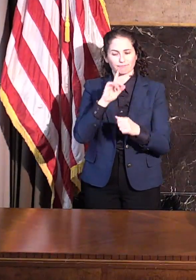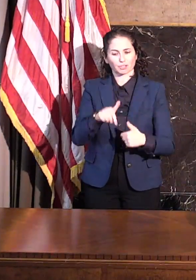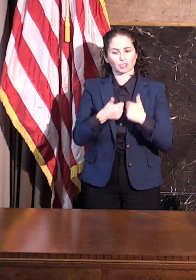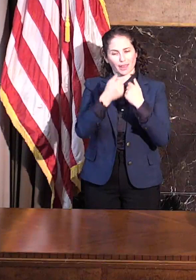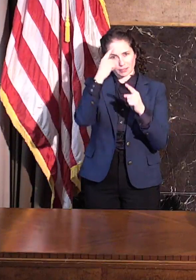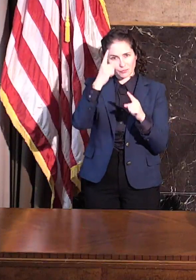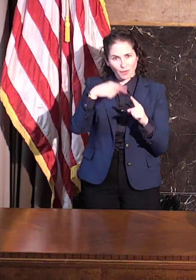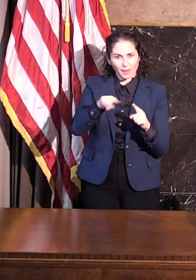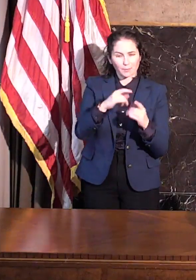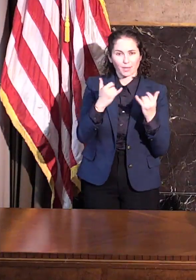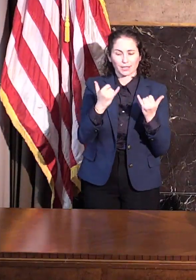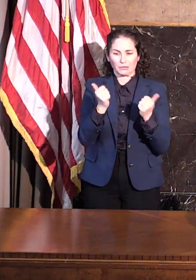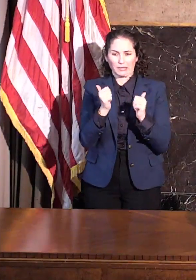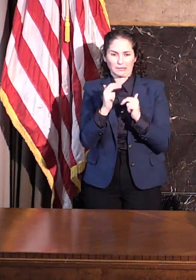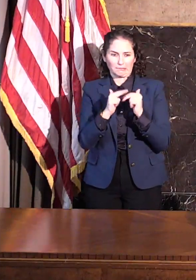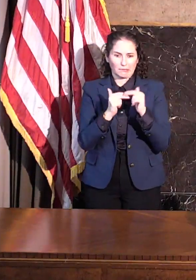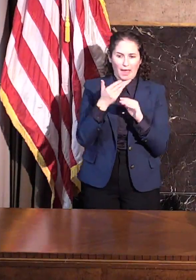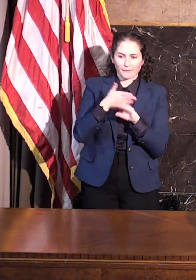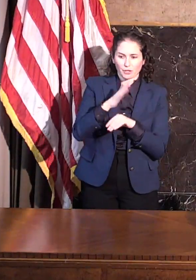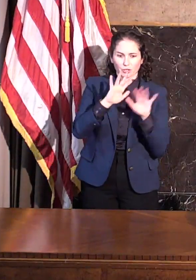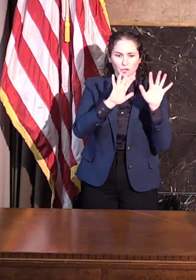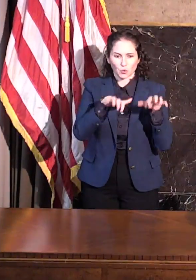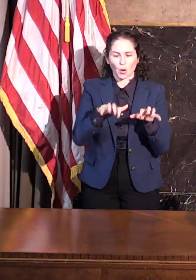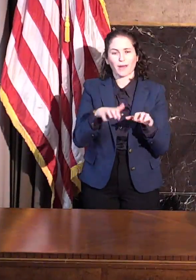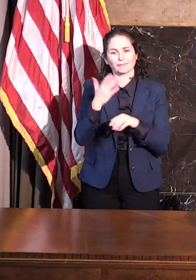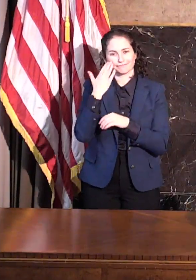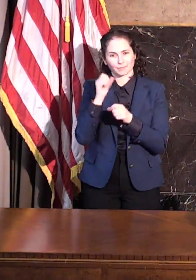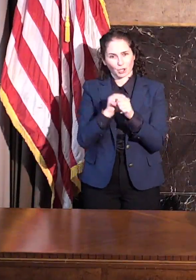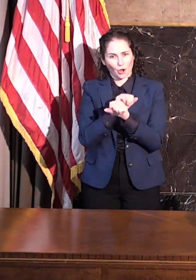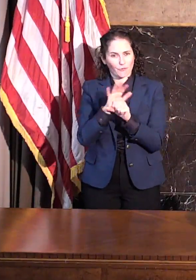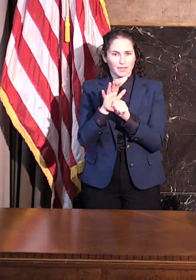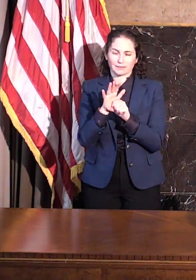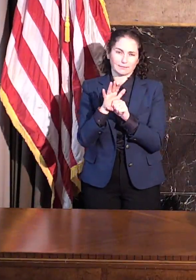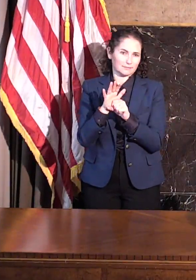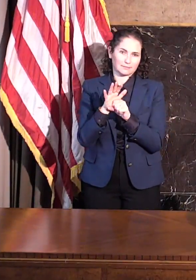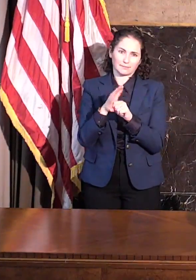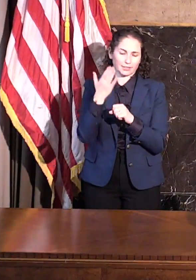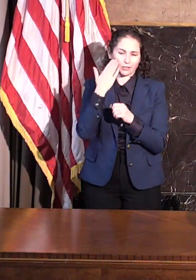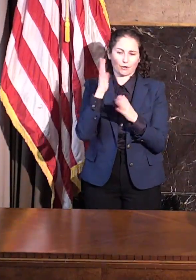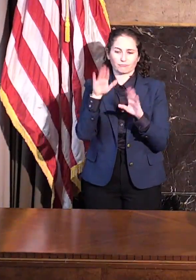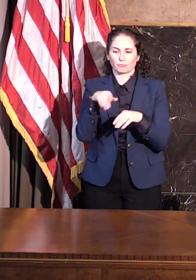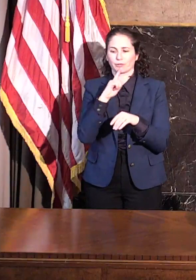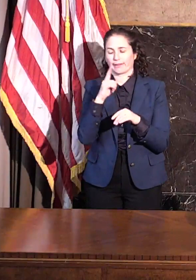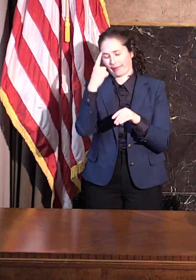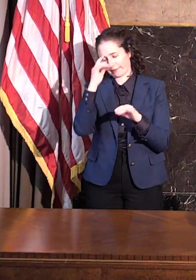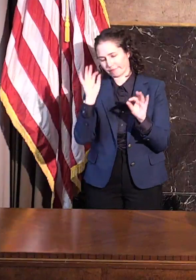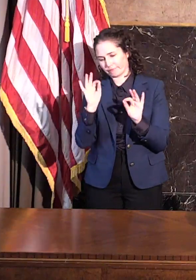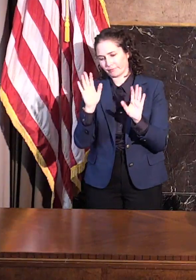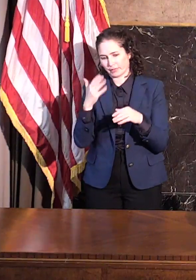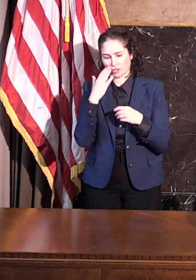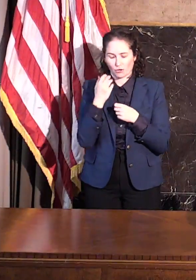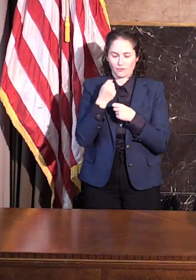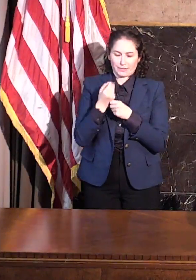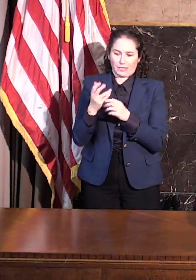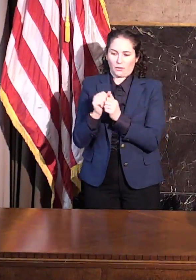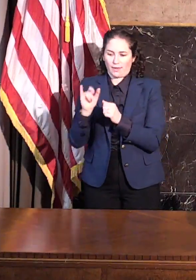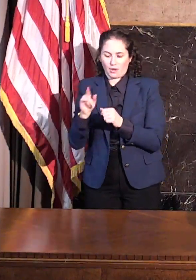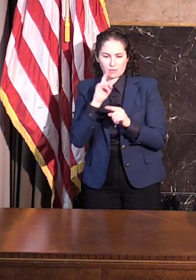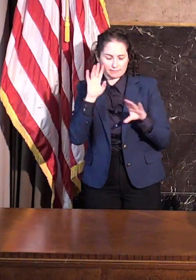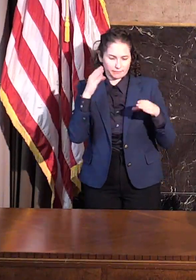variant, which we believe is driving part of that outbreak. I also know people in Southwest Louisiana have had just a heck